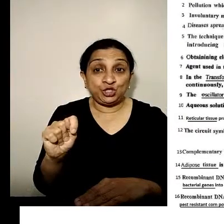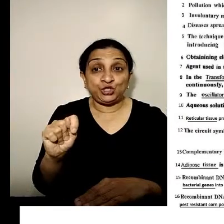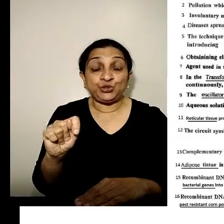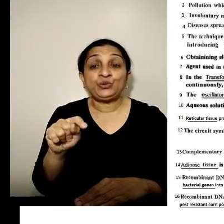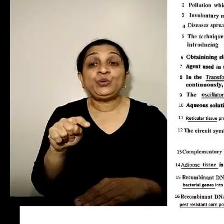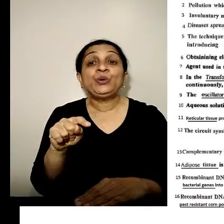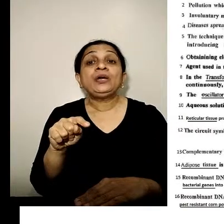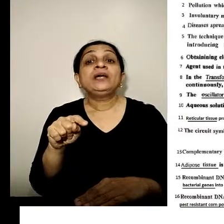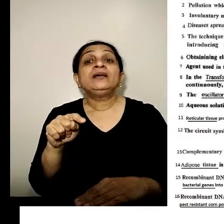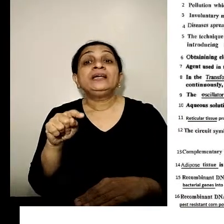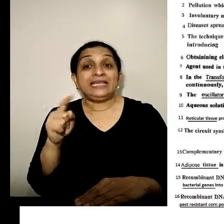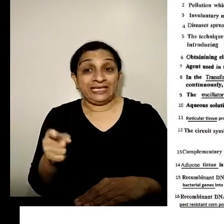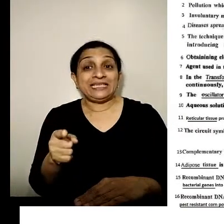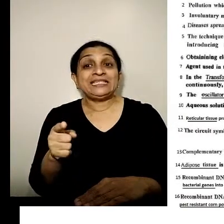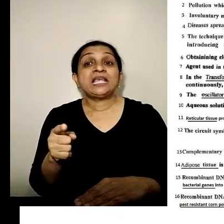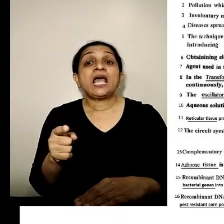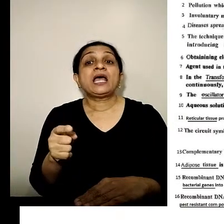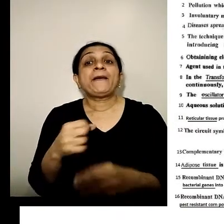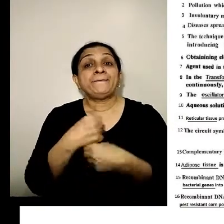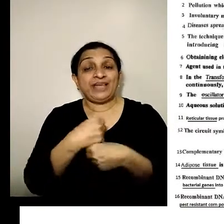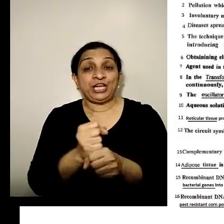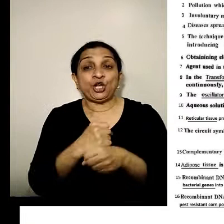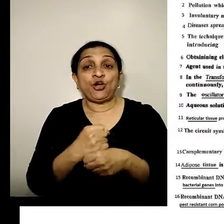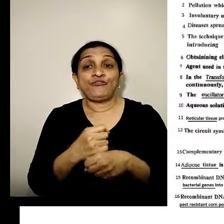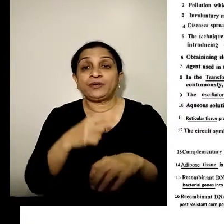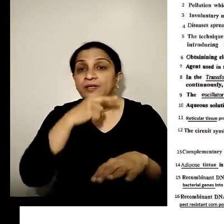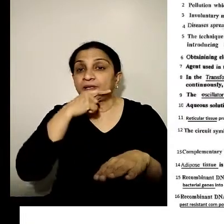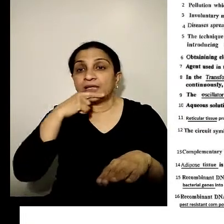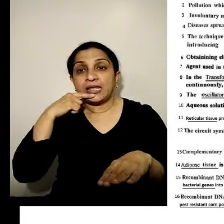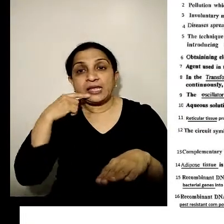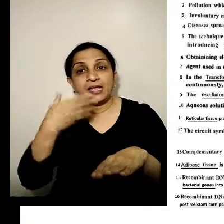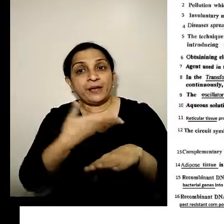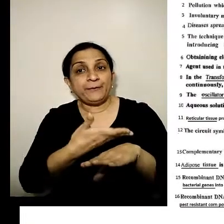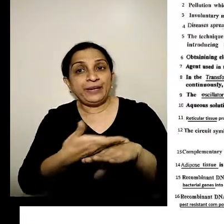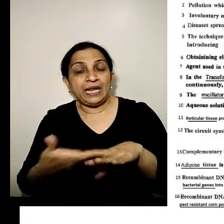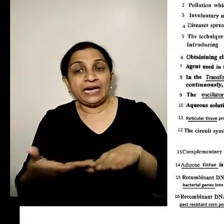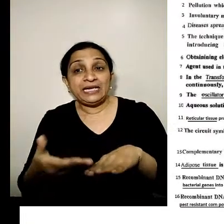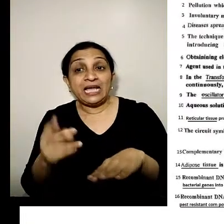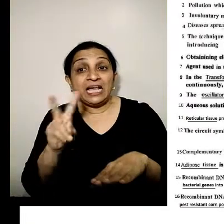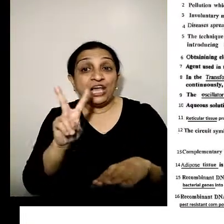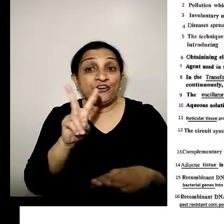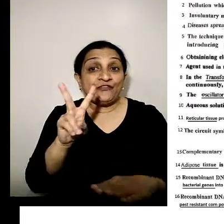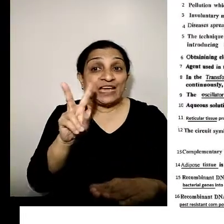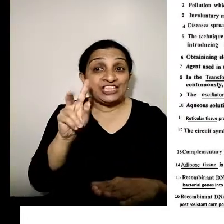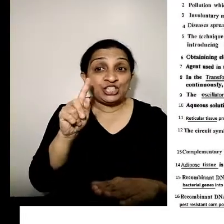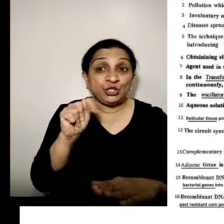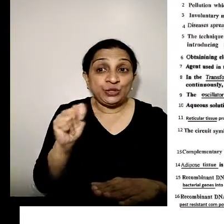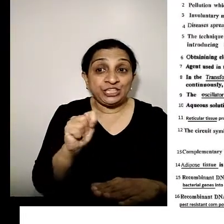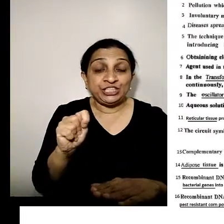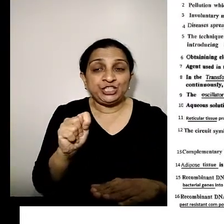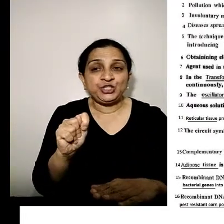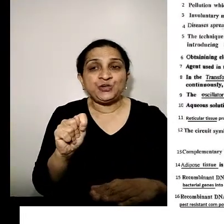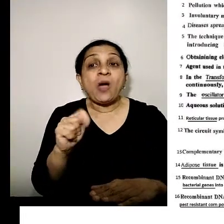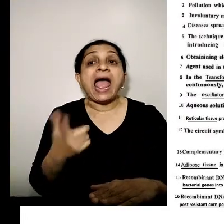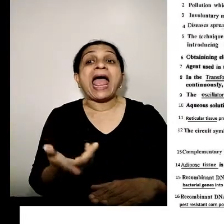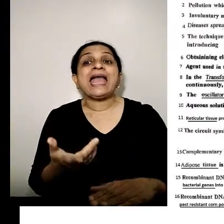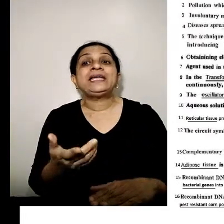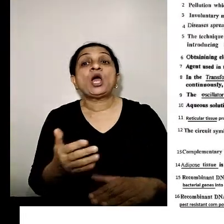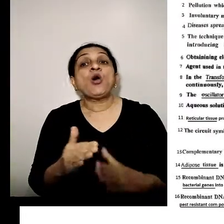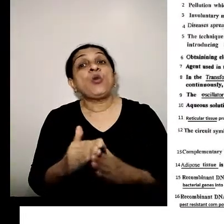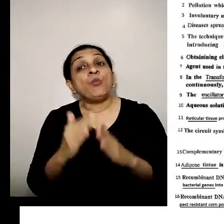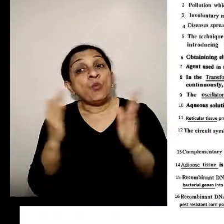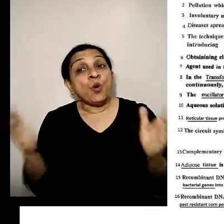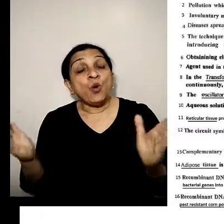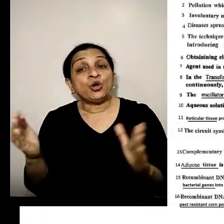Adipose tissue is made of blood, vascular tissue